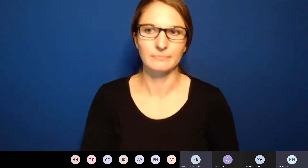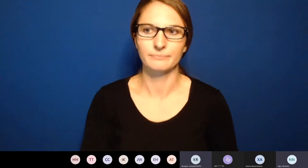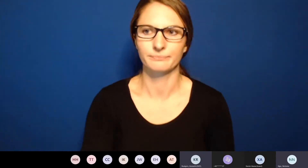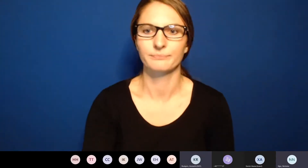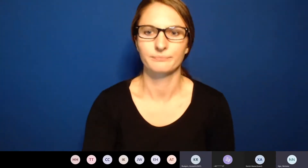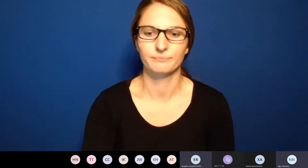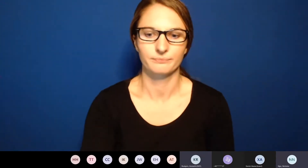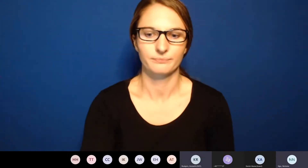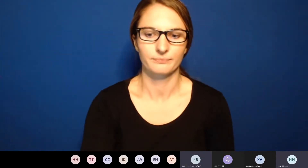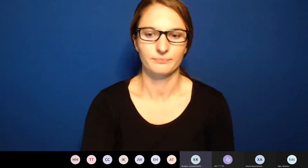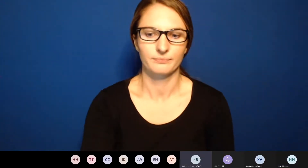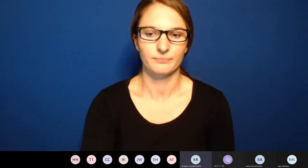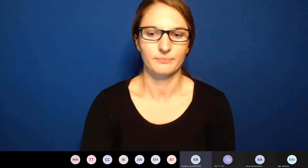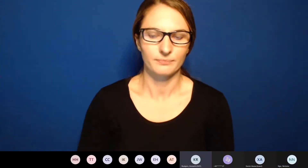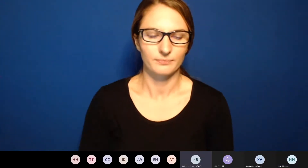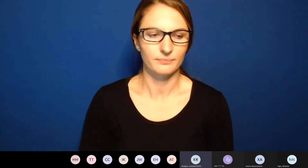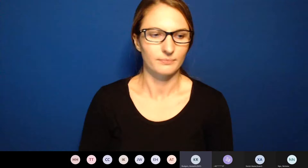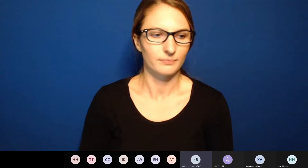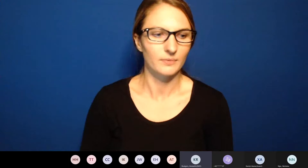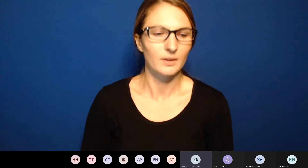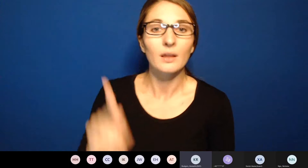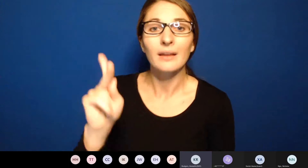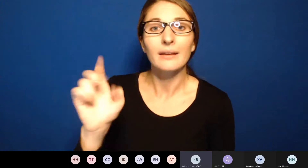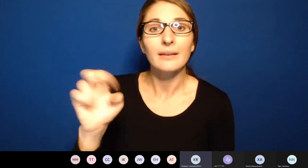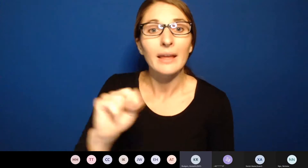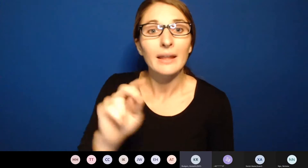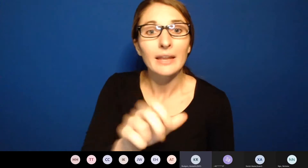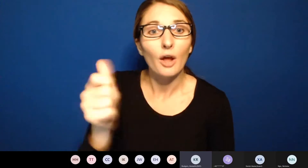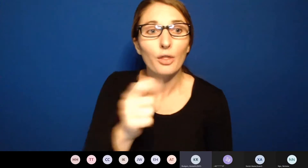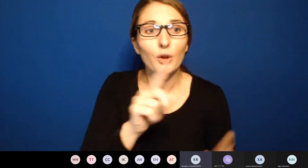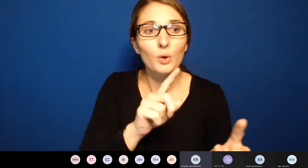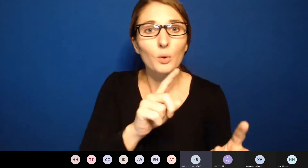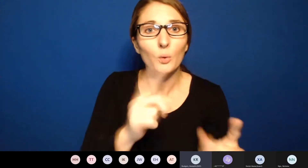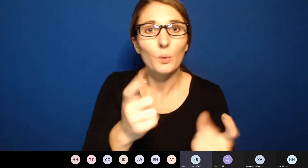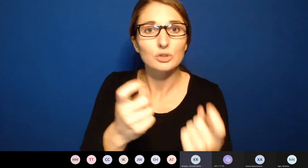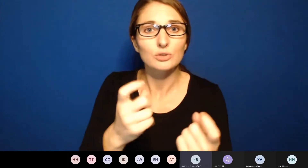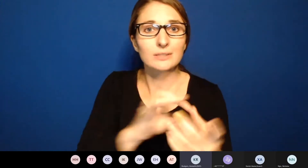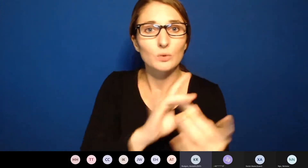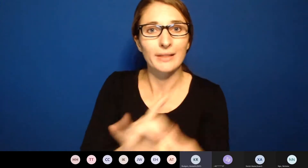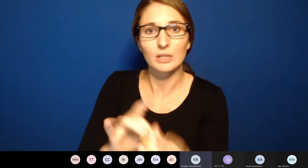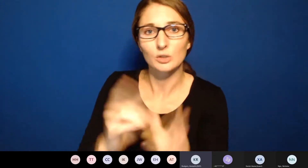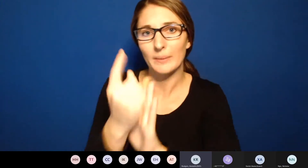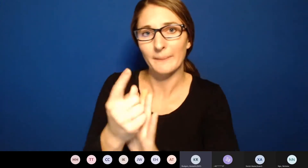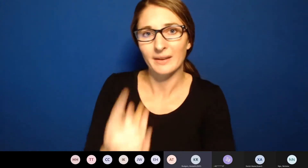All right. Are there any other questions to the minutes anyone have?